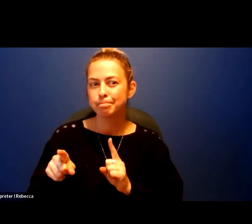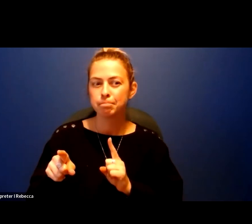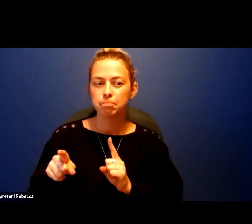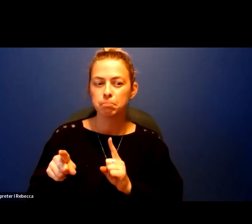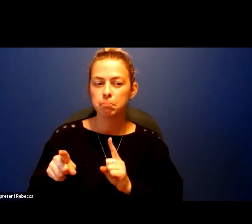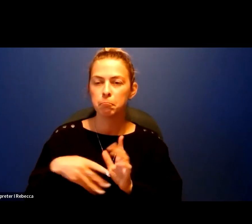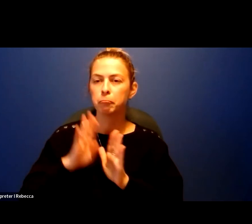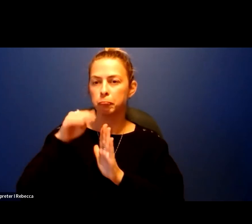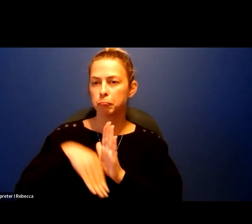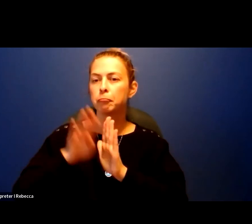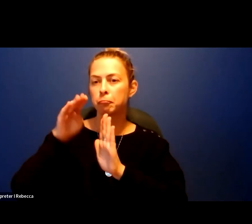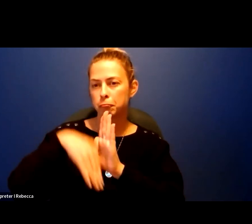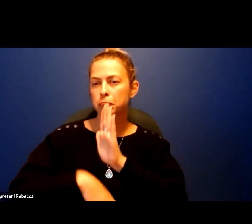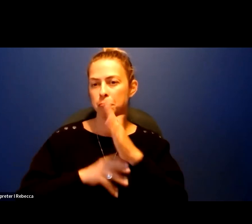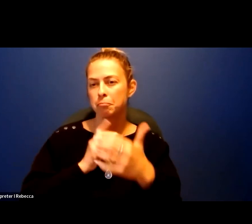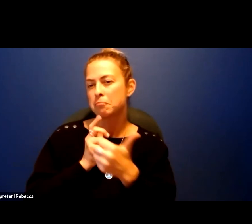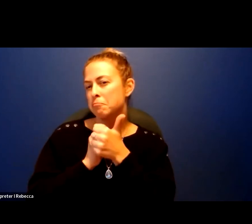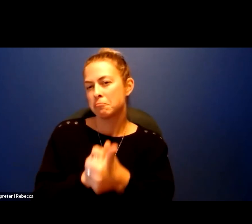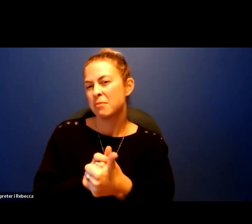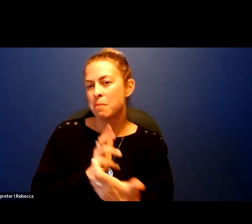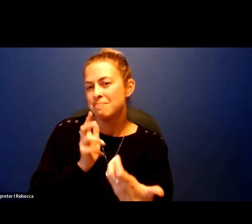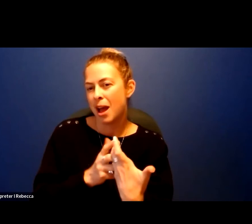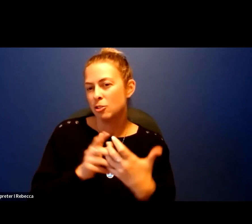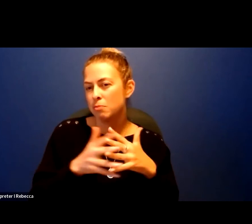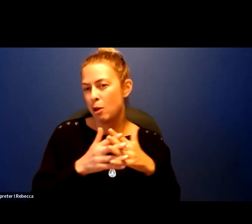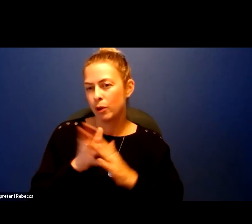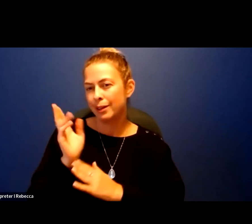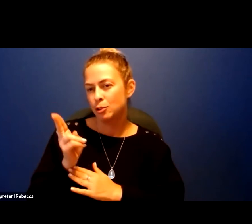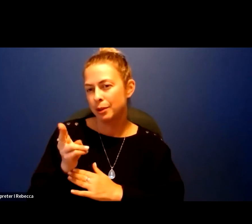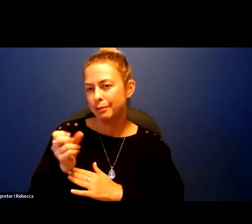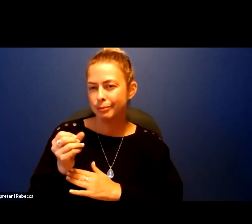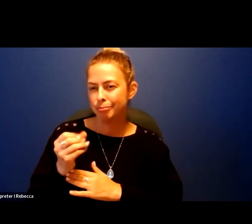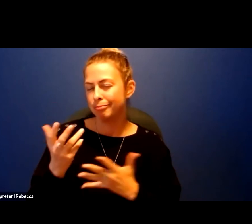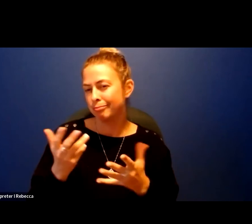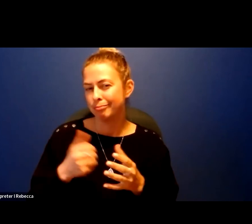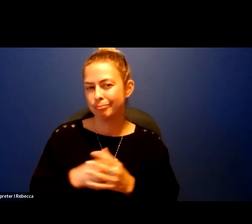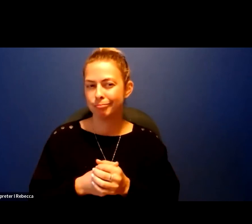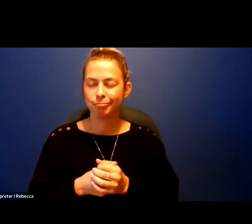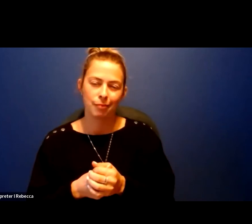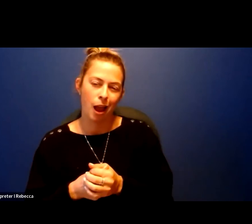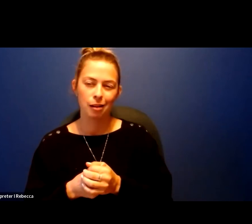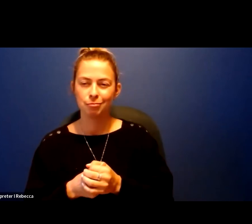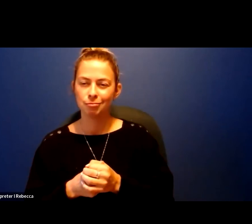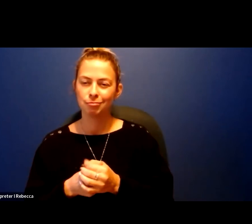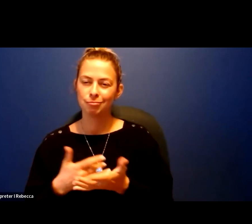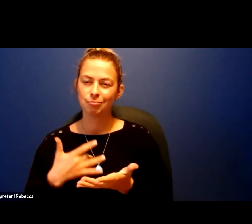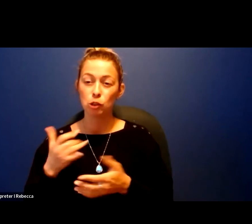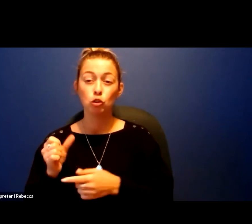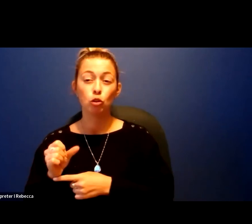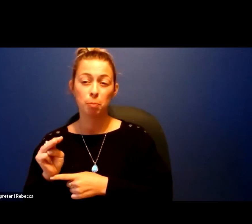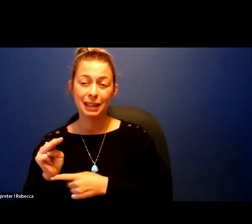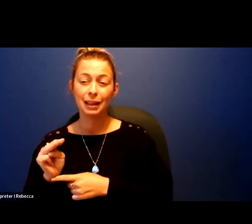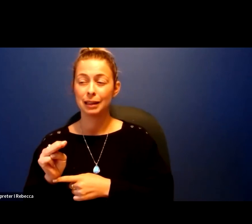that shows us continuity with American past. I've not answered the question, but I do think the question itself had the germ of the answer. I think social media is a